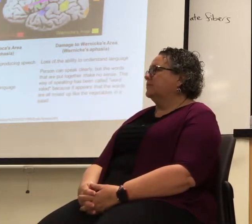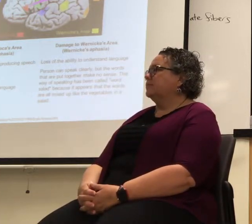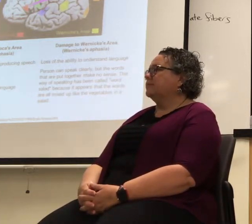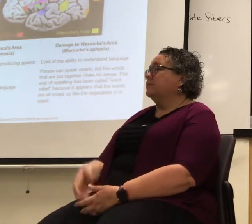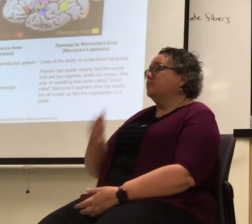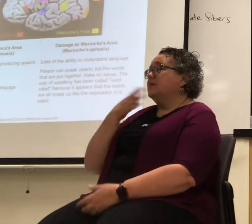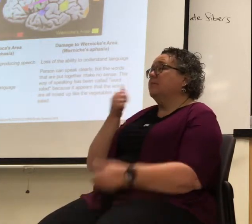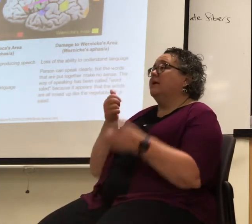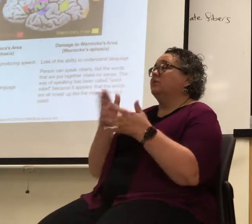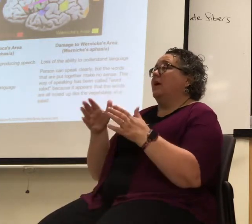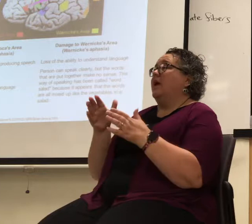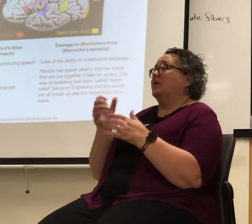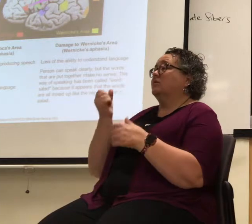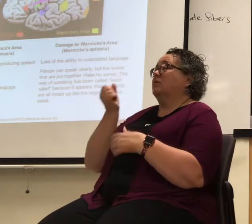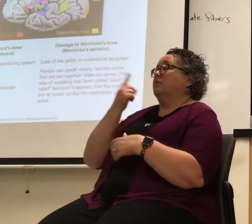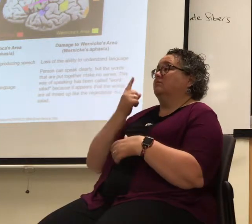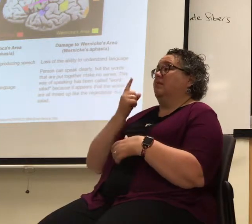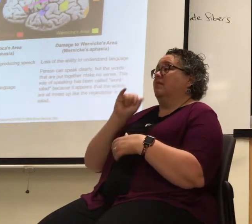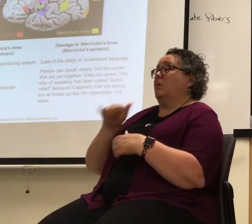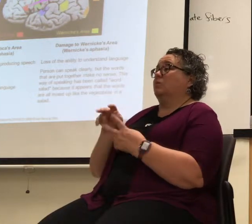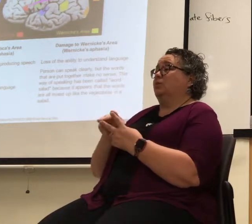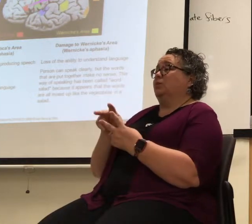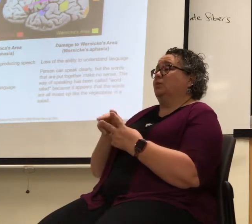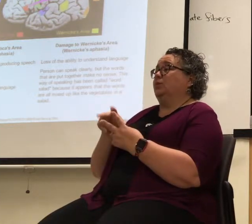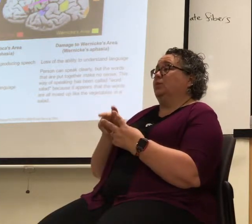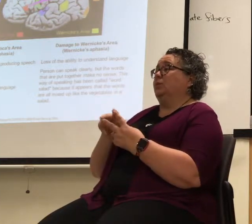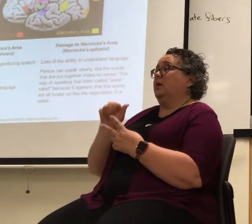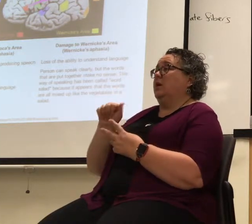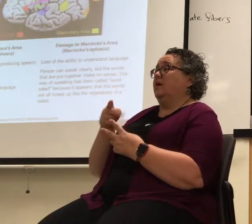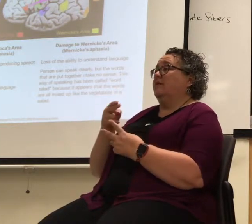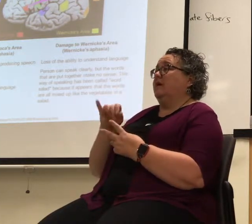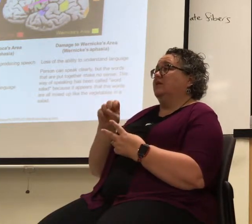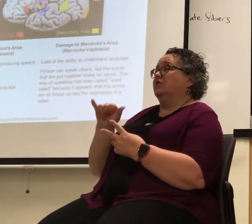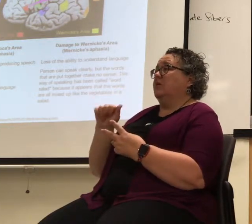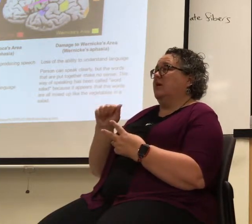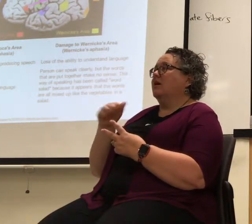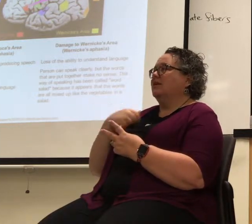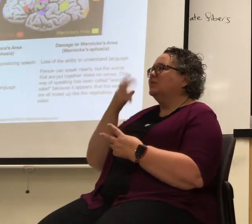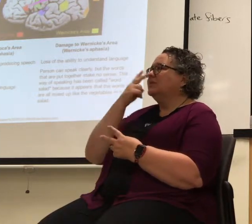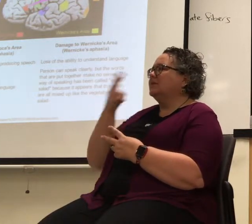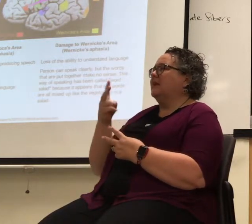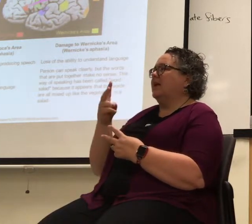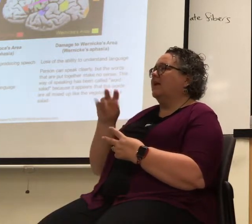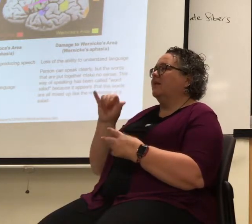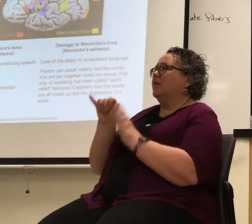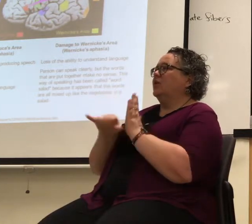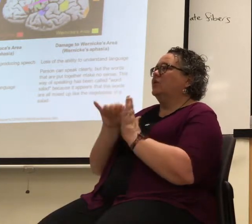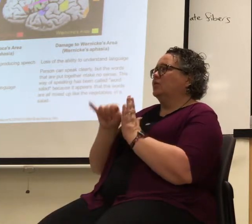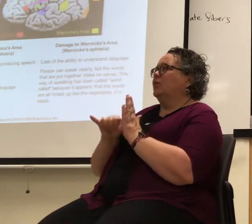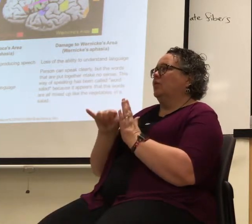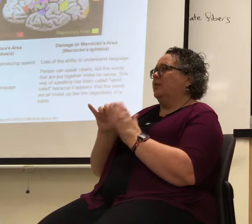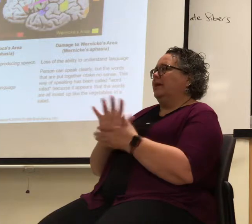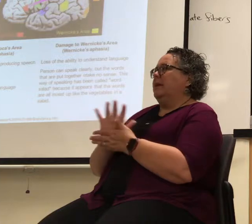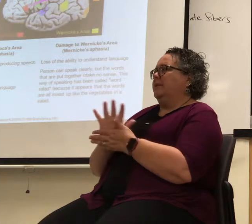The best way to appreciate what these aphasias are is just to kind of like look at the YouTube clips. So I got them all queued up